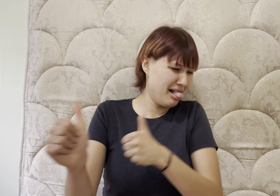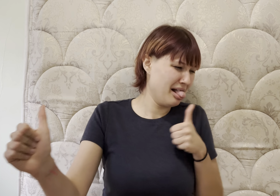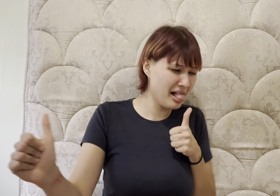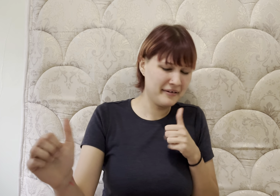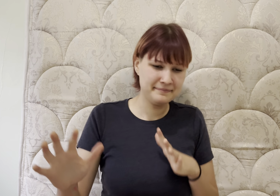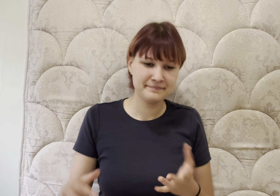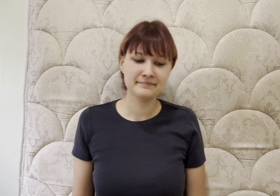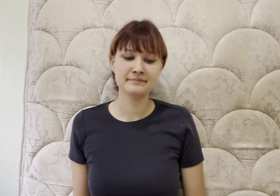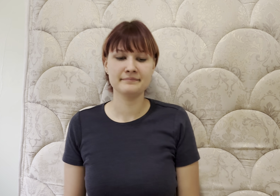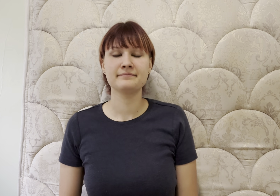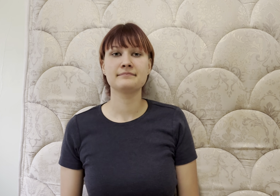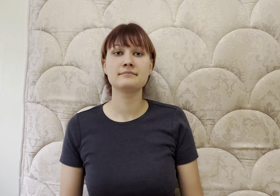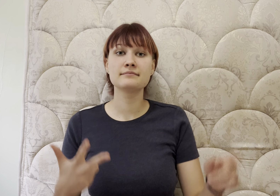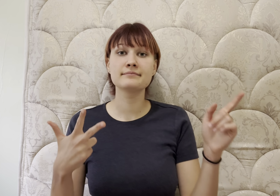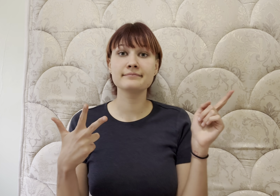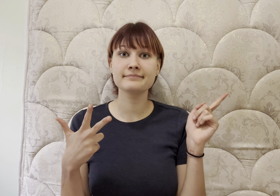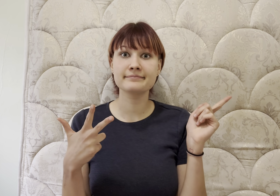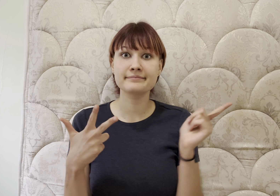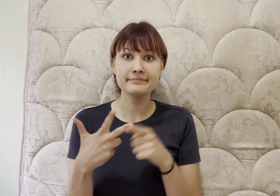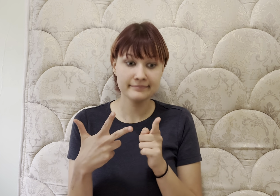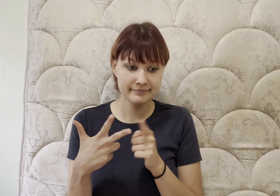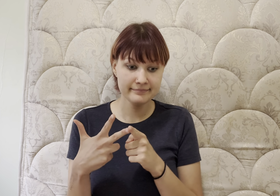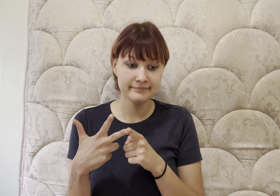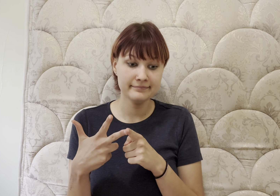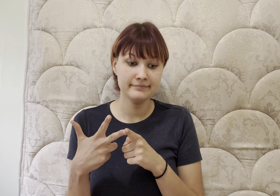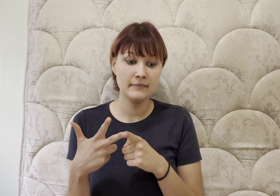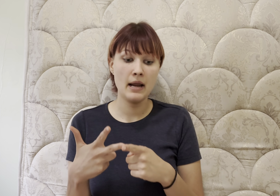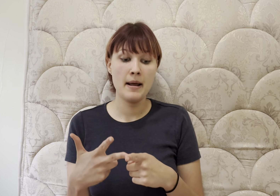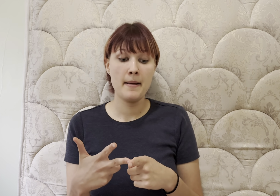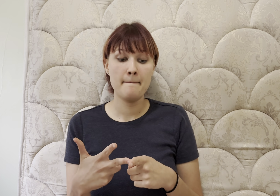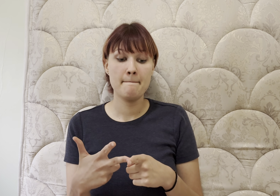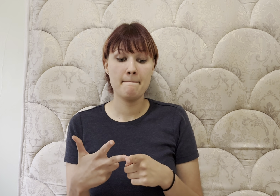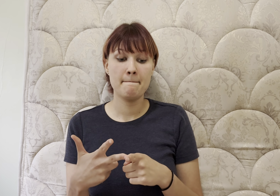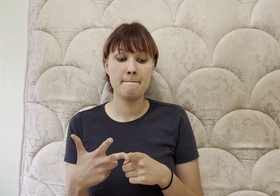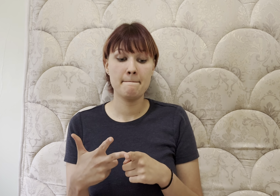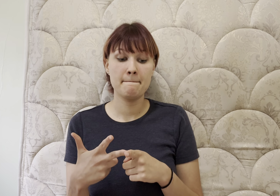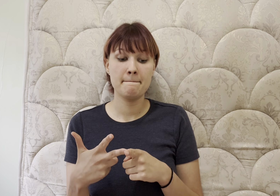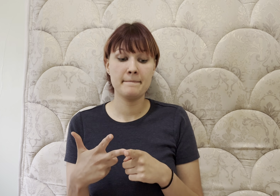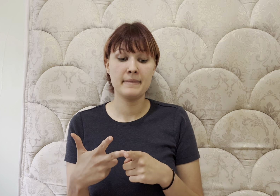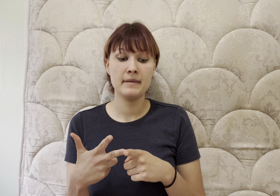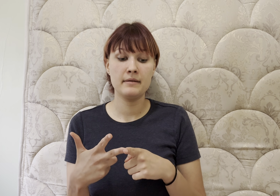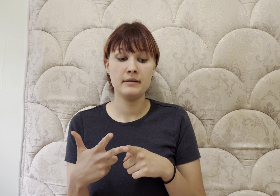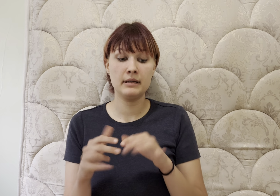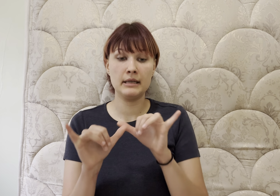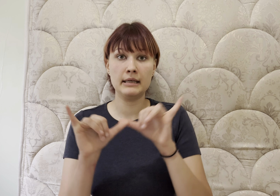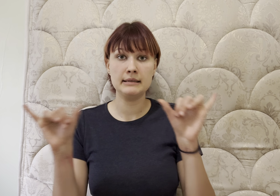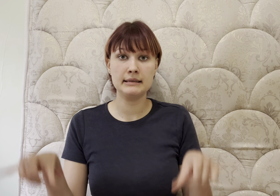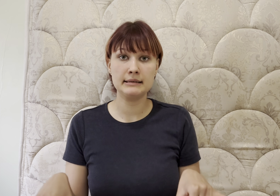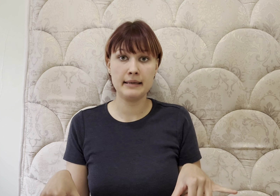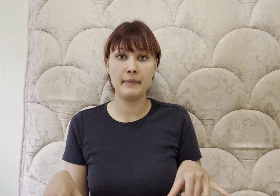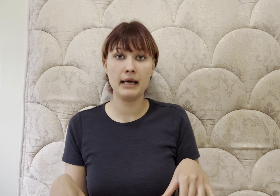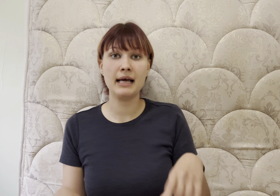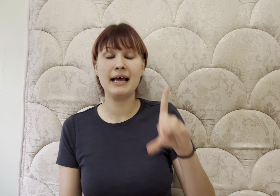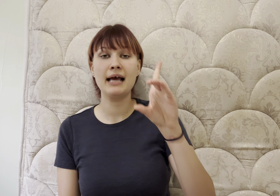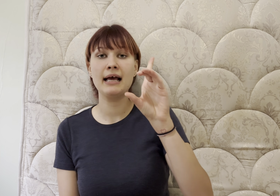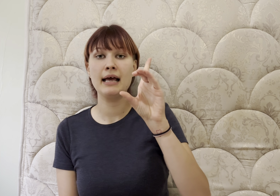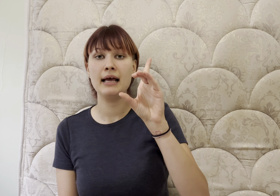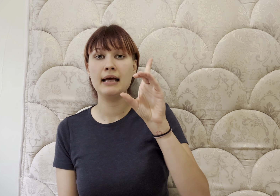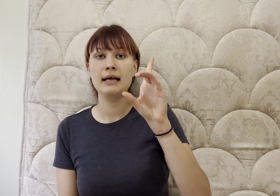not behaviors, but reactions. So for example, if somebody is afraid of spiders, maybe they're